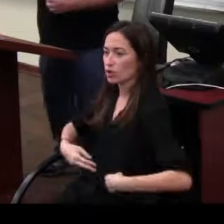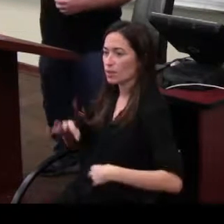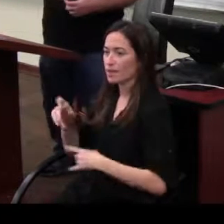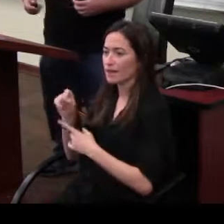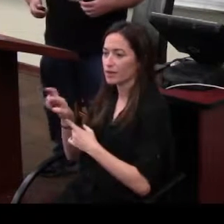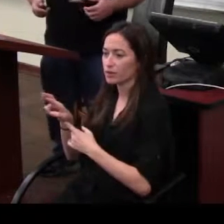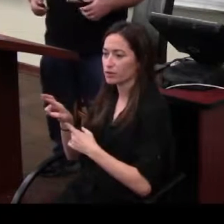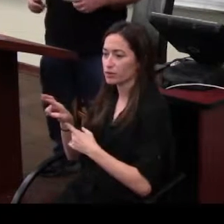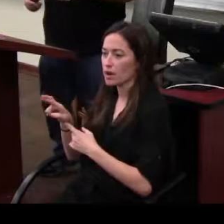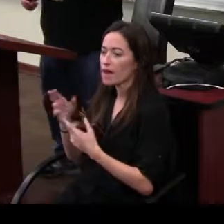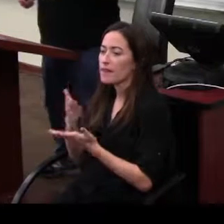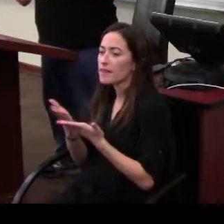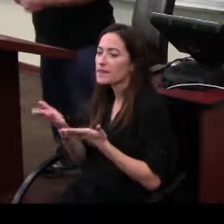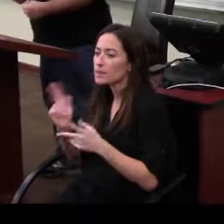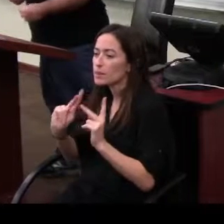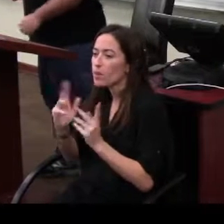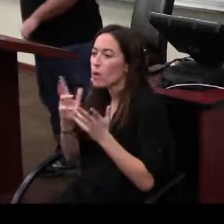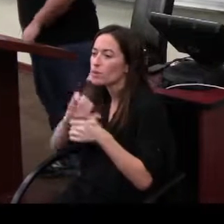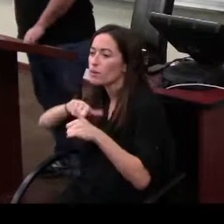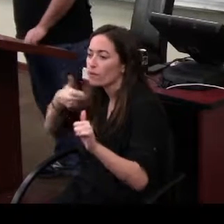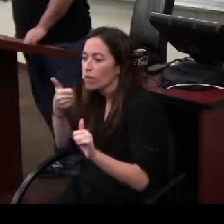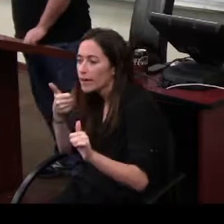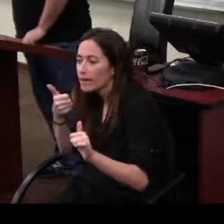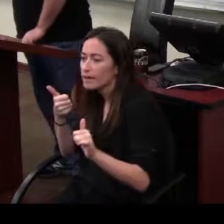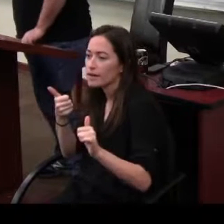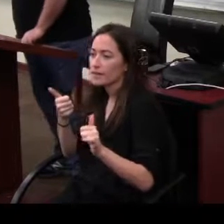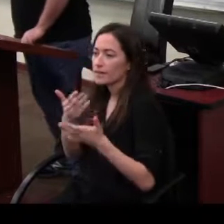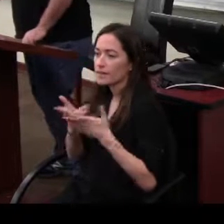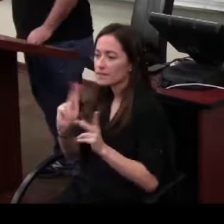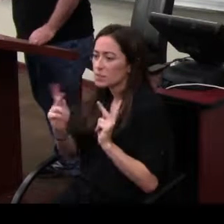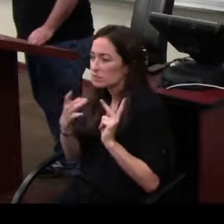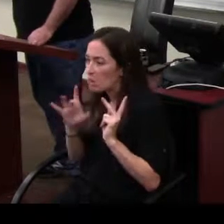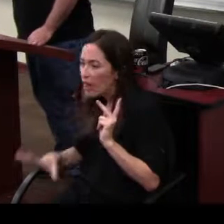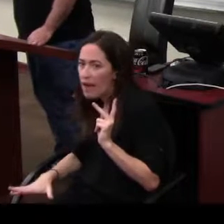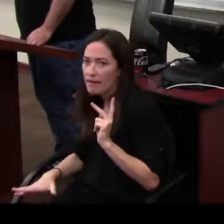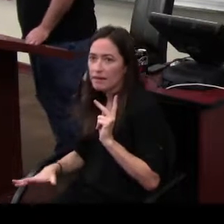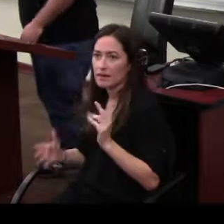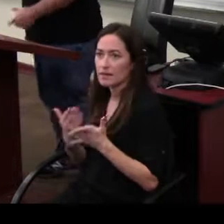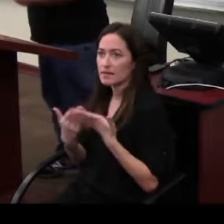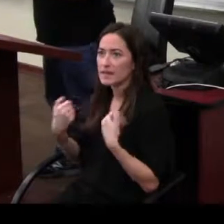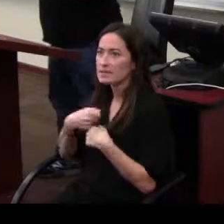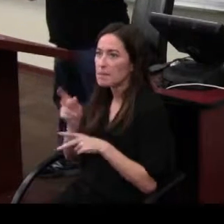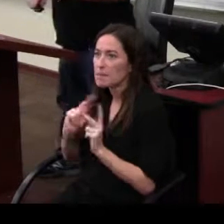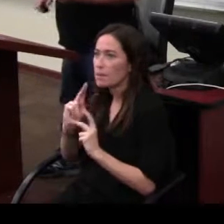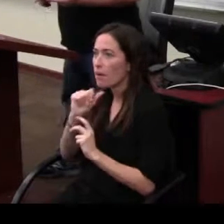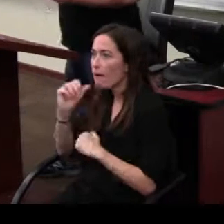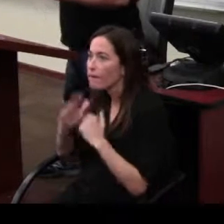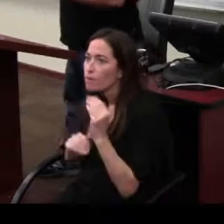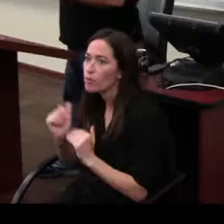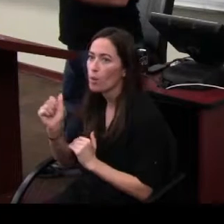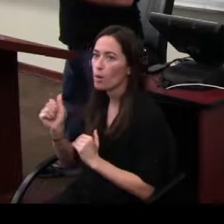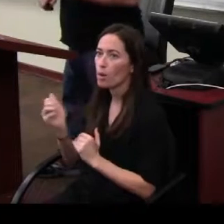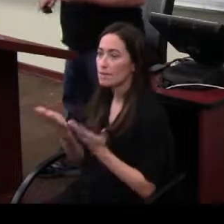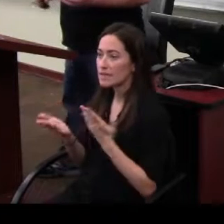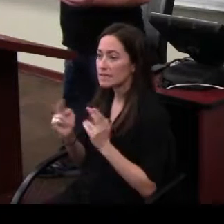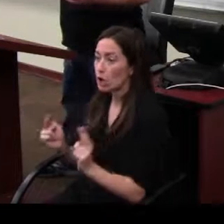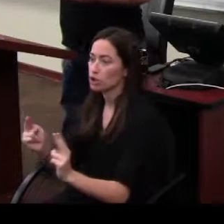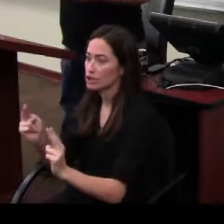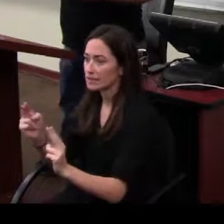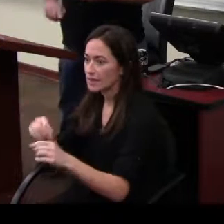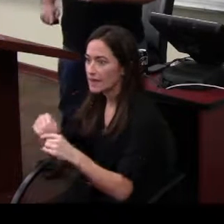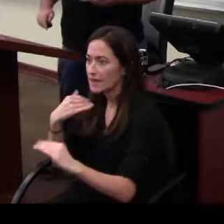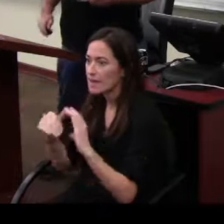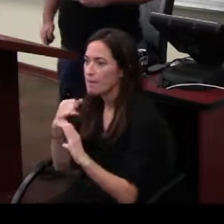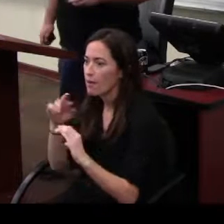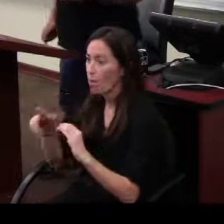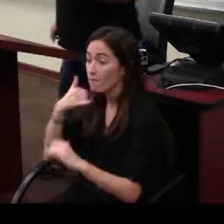that we want to avoid, the things that we don't like, the things that make us feel uncomfortable, whether that's urgency in an email or a phone